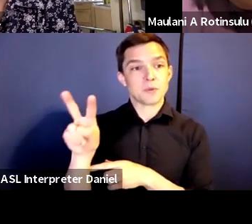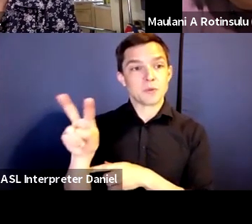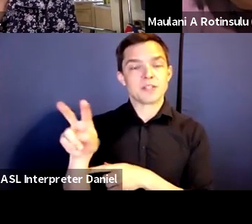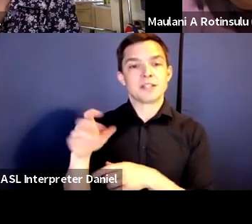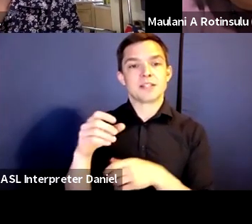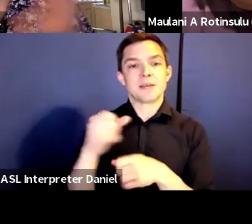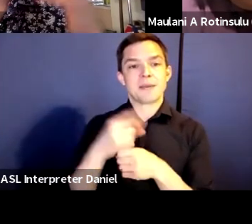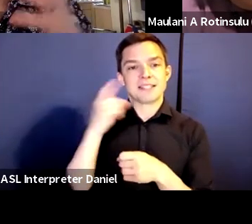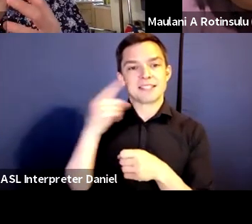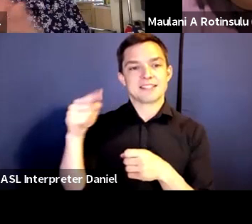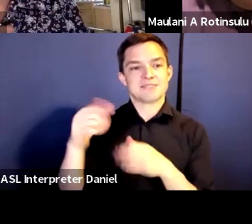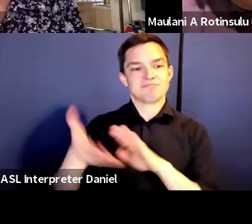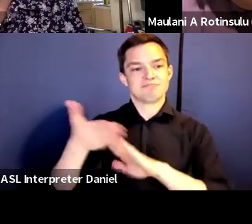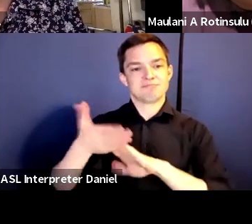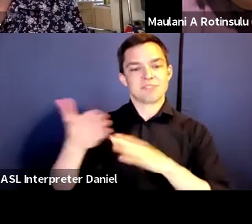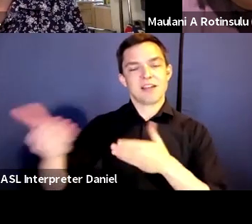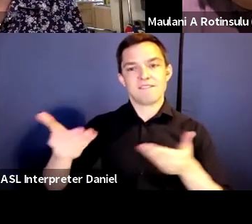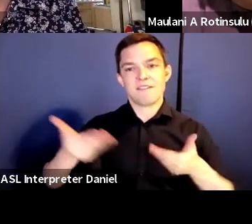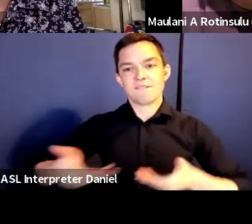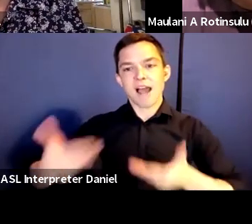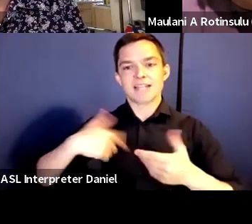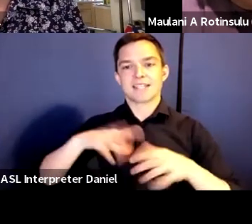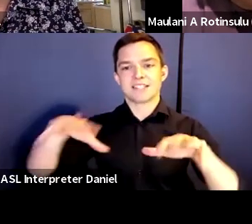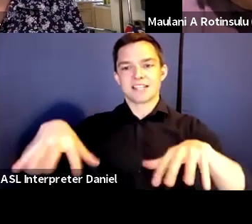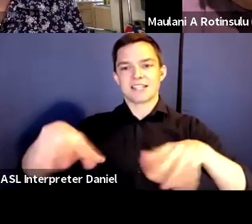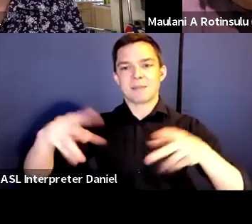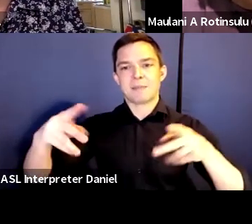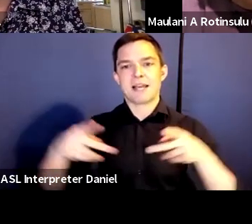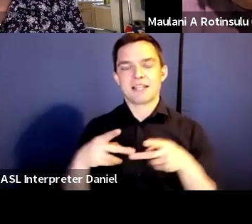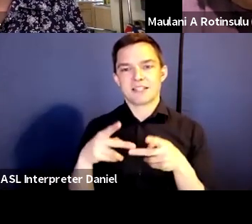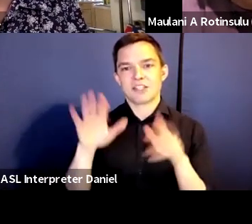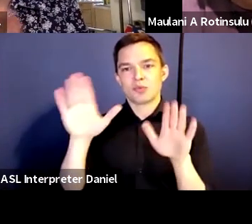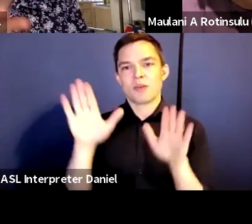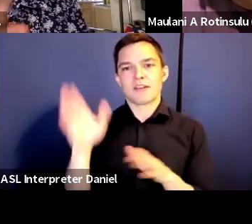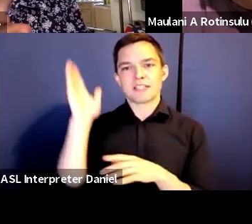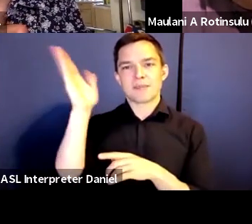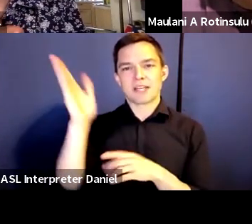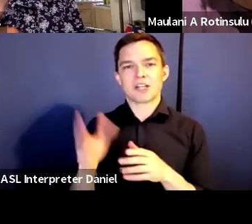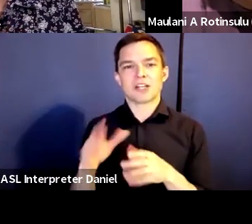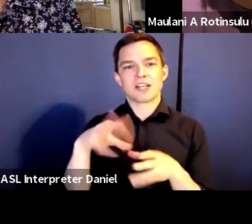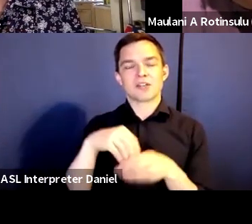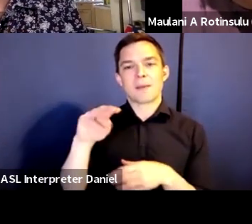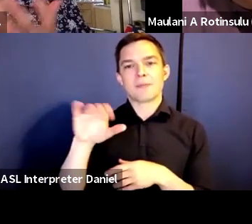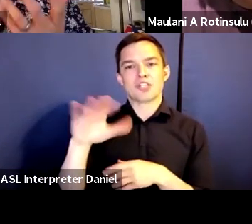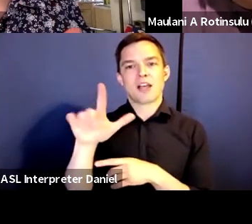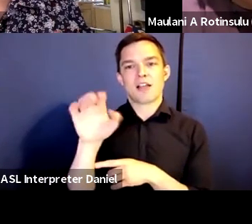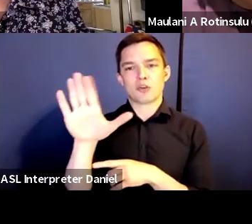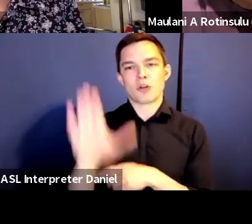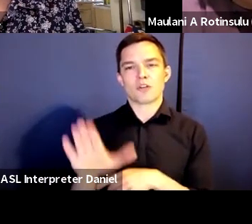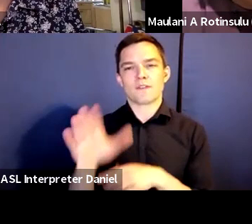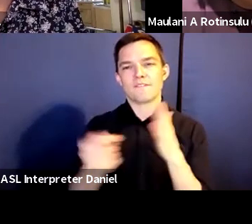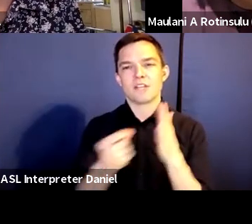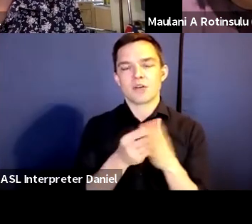putting this all together, for inviting us into this space, and for our terrific speakers, including Nichelle and her wonderful video, and